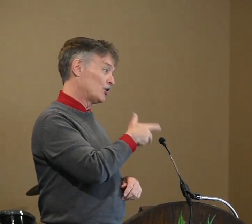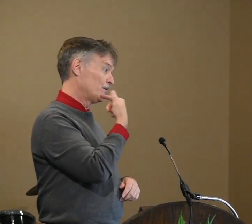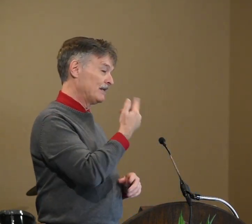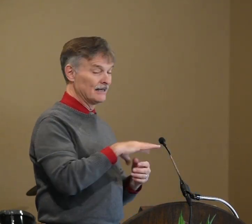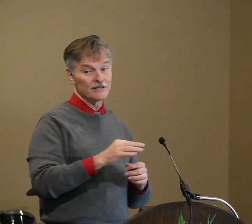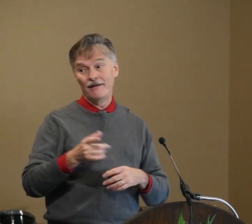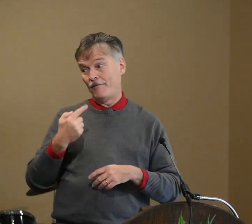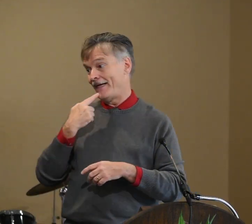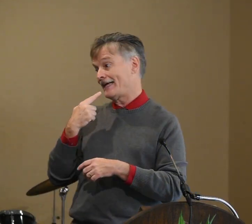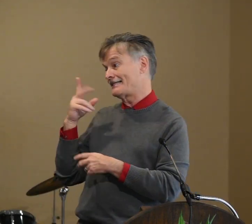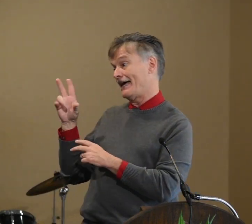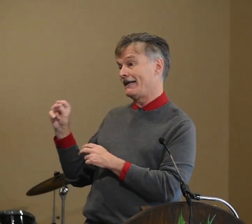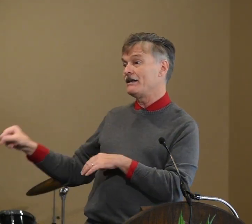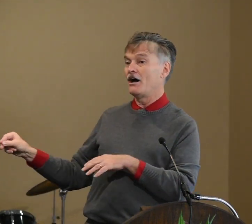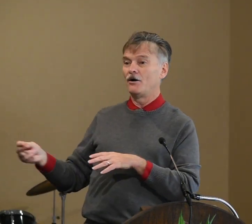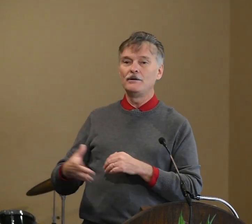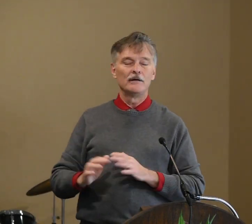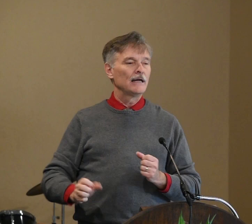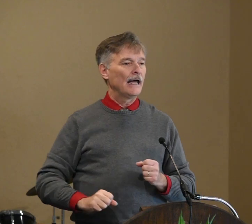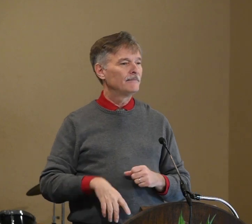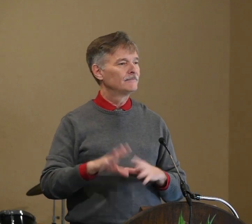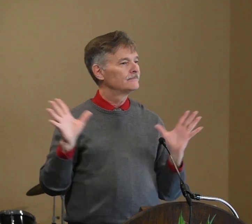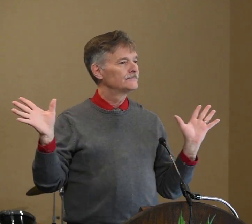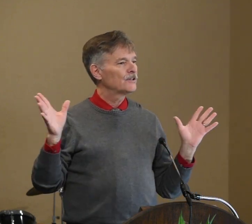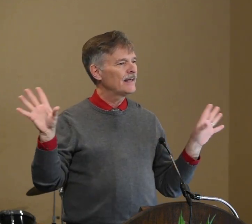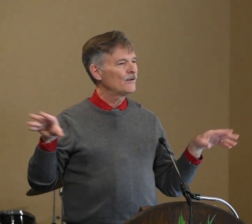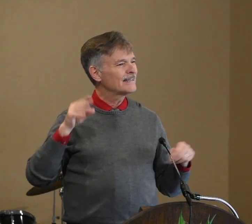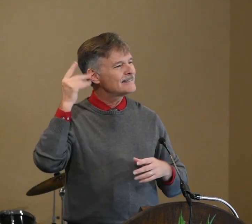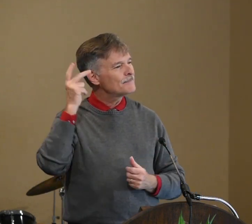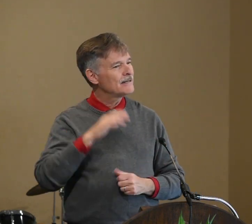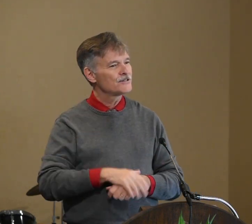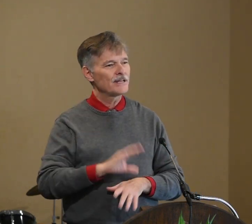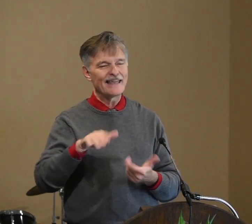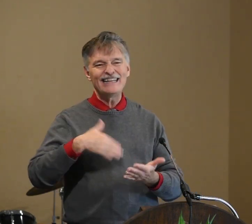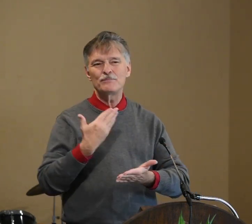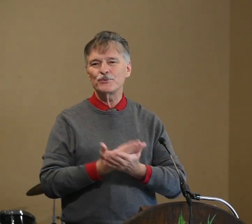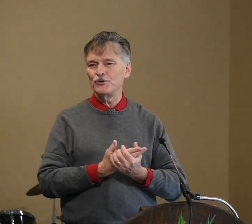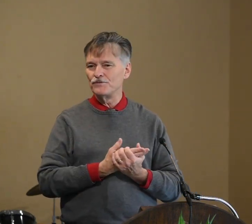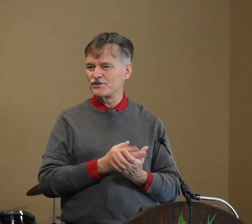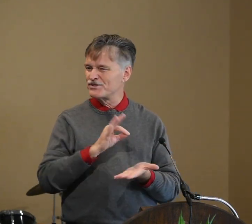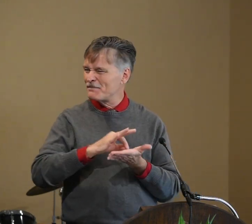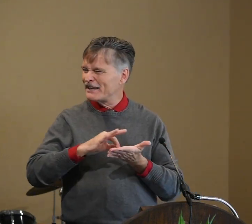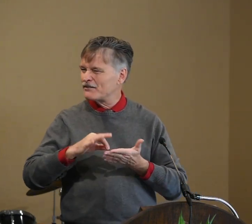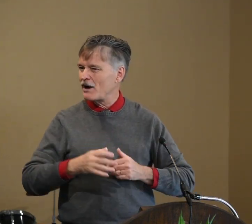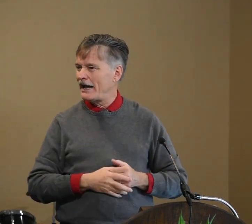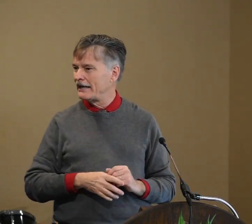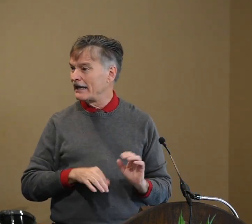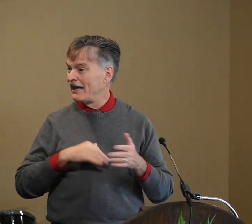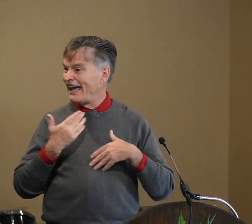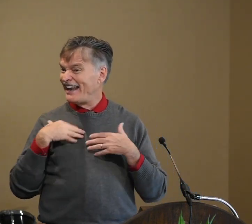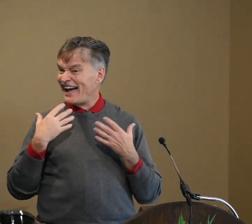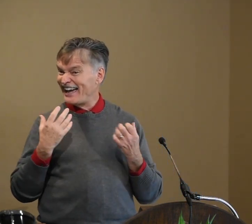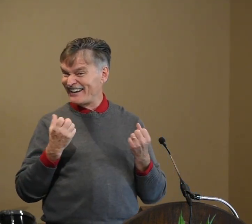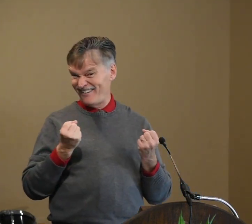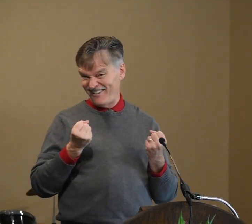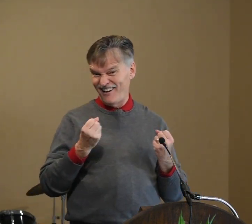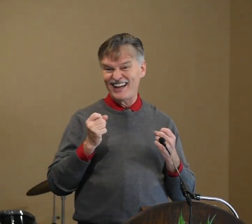heard this. Well, they can say no, and so they don't accept hearsay. They need proof. So something in writing. And I had lots